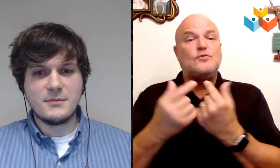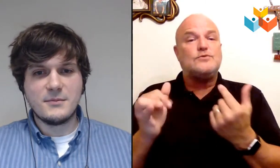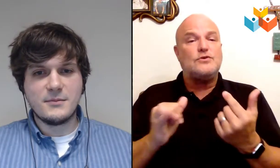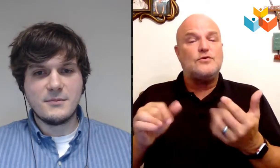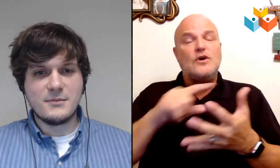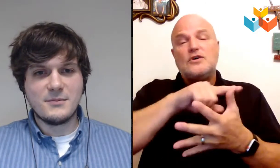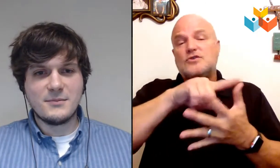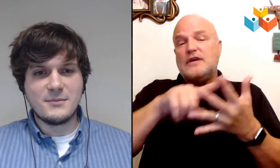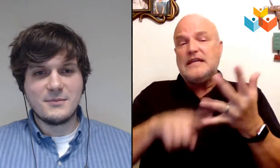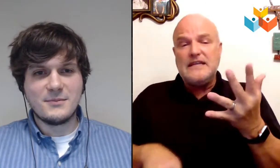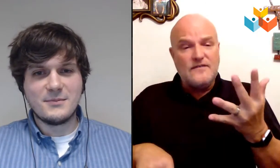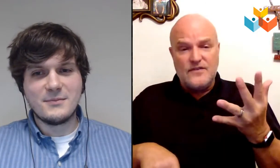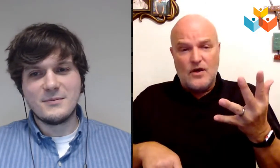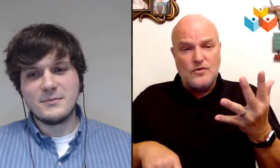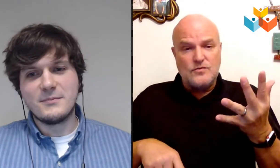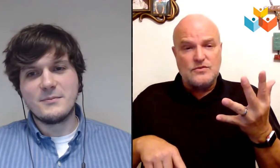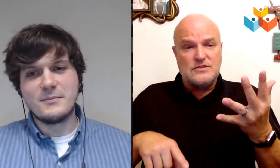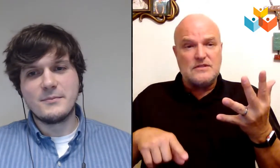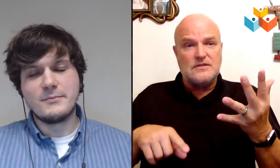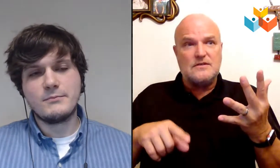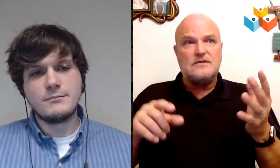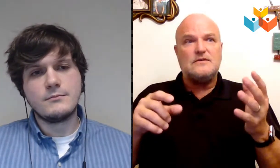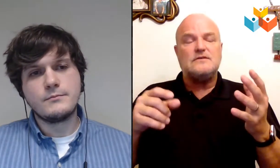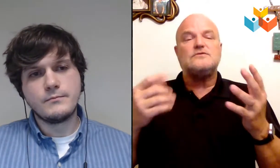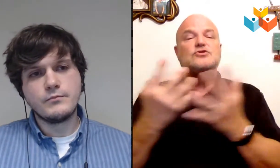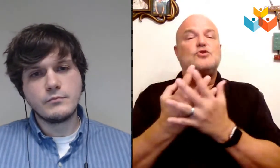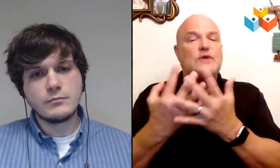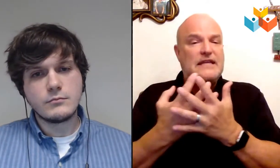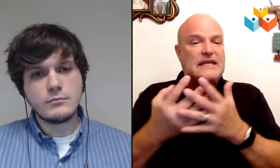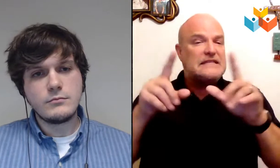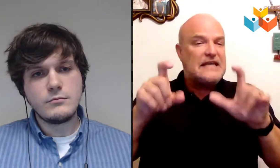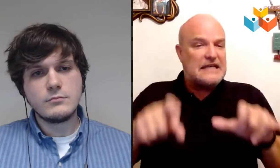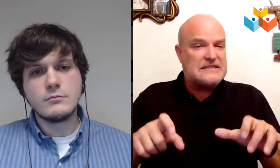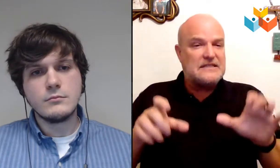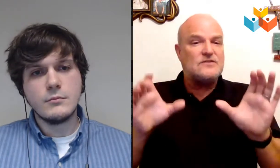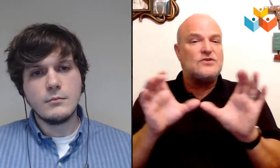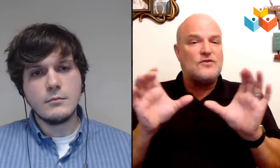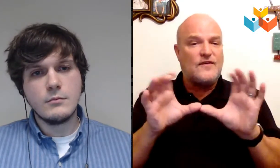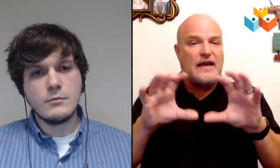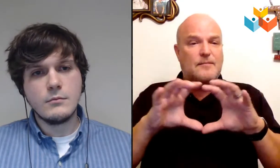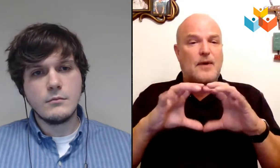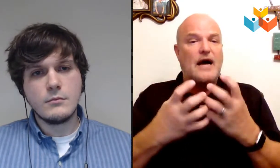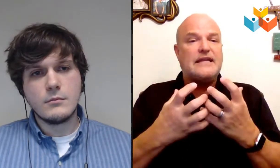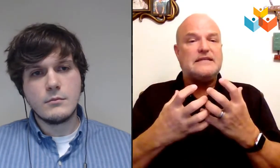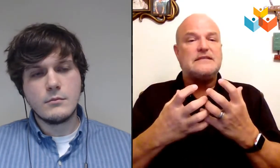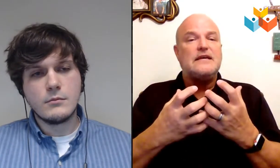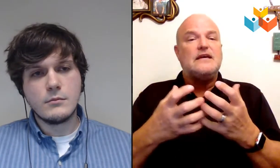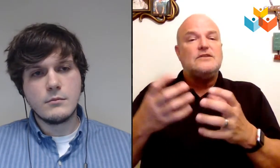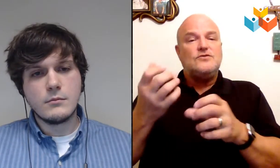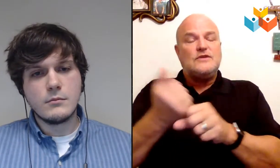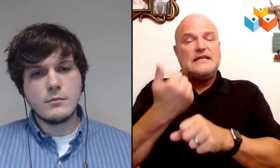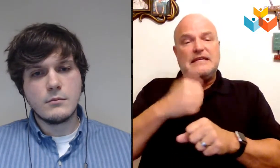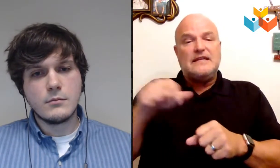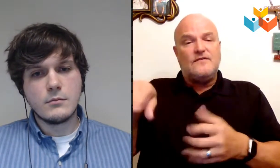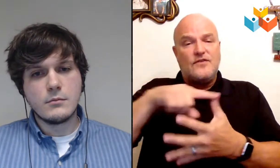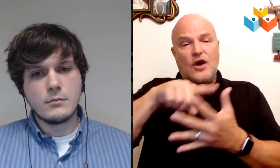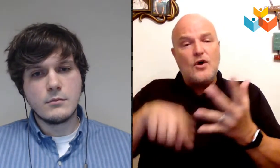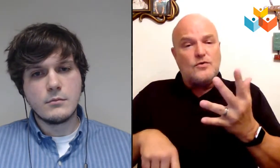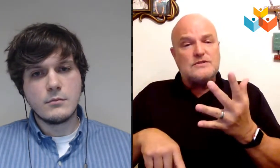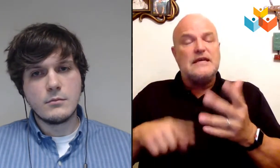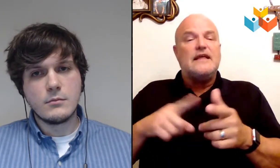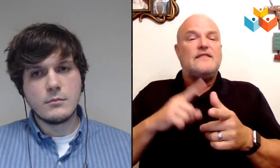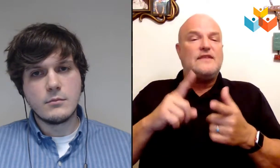certifying group too. So any of those screening, testing, certifying bodies, you get any